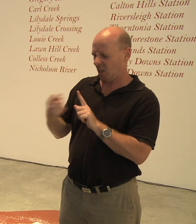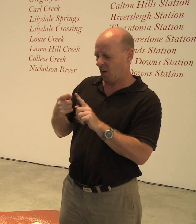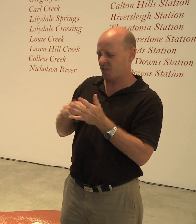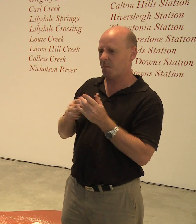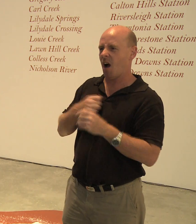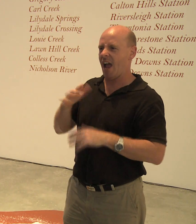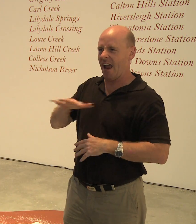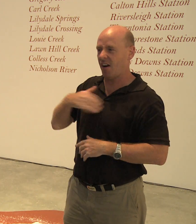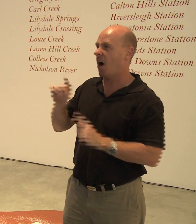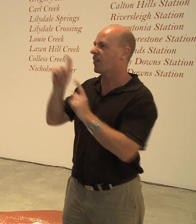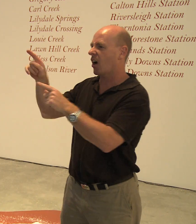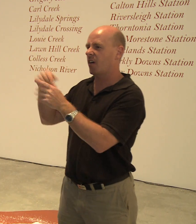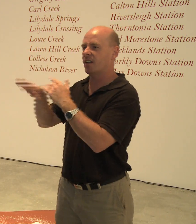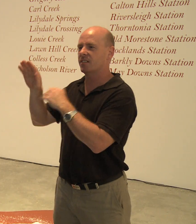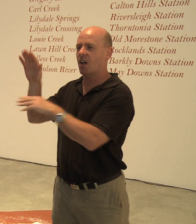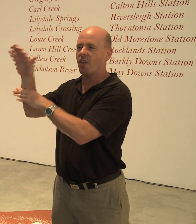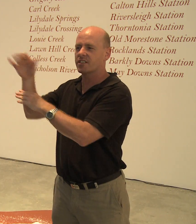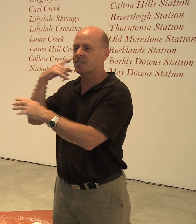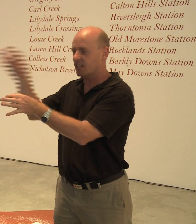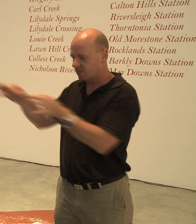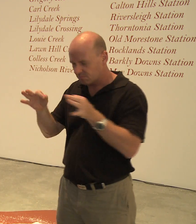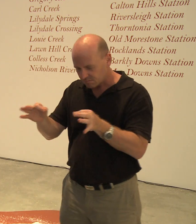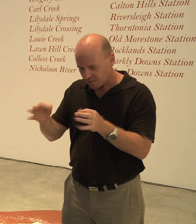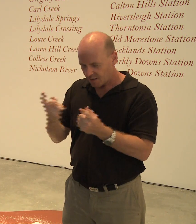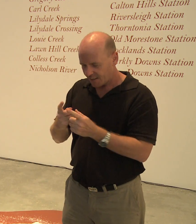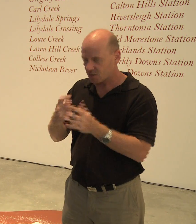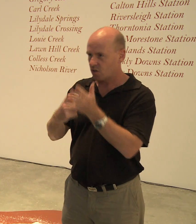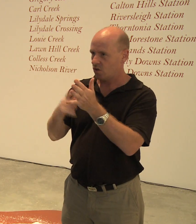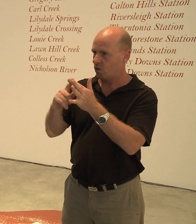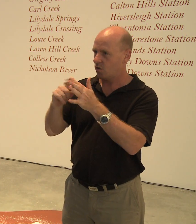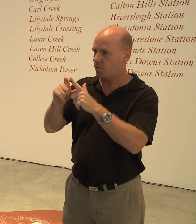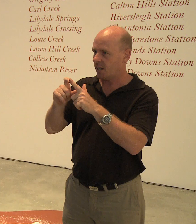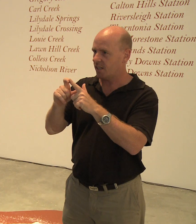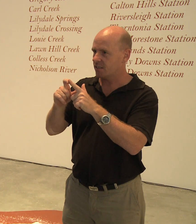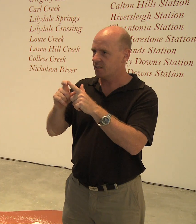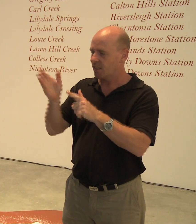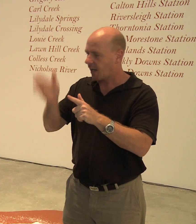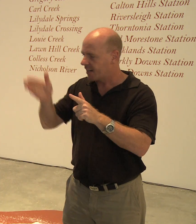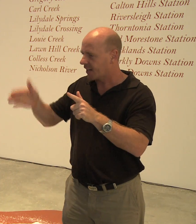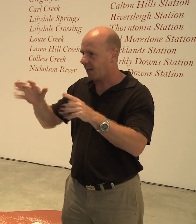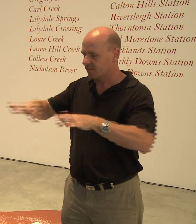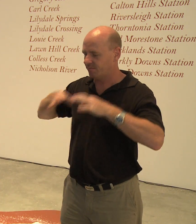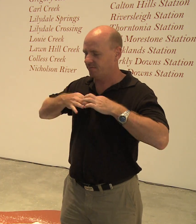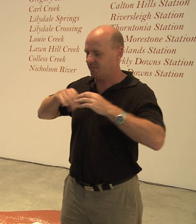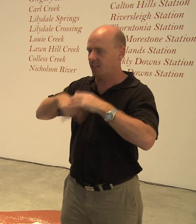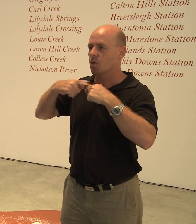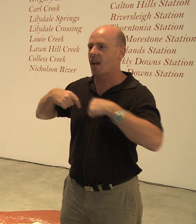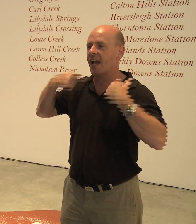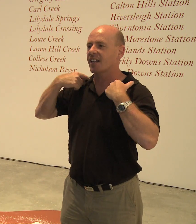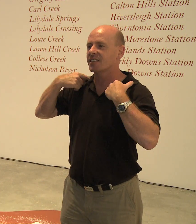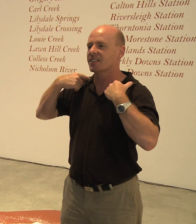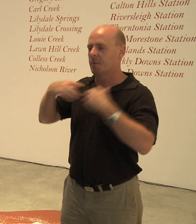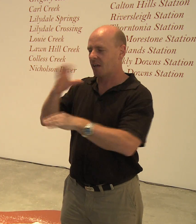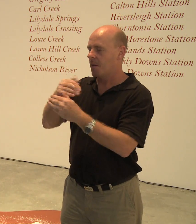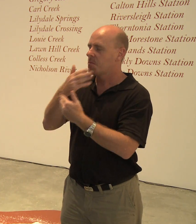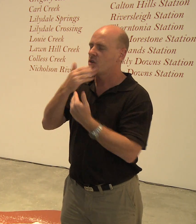in overseas museums, small pieces of reed which have been cut and strung on necklaces, and they'll go a beautiful sort